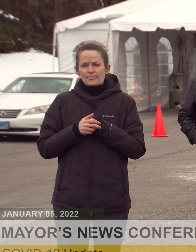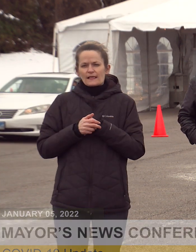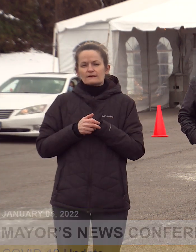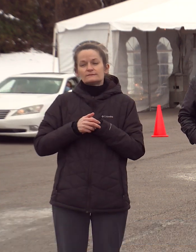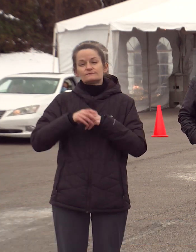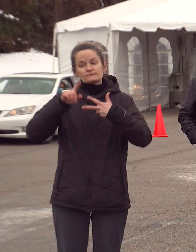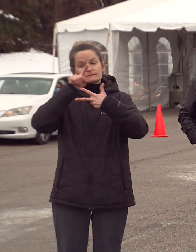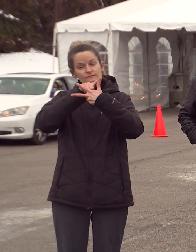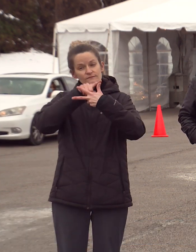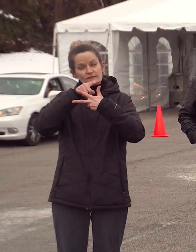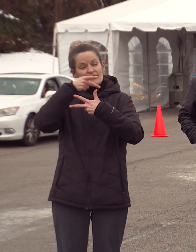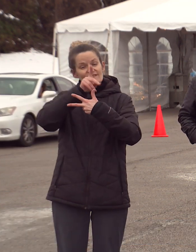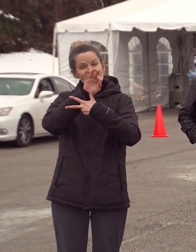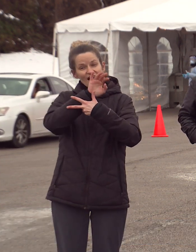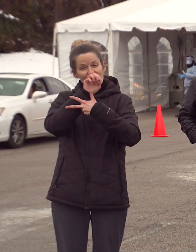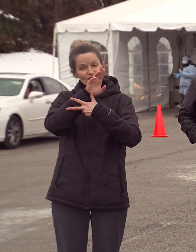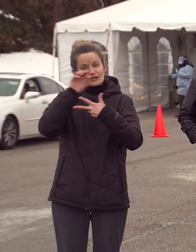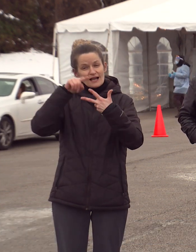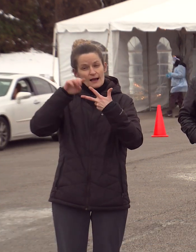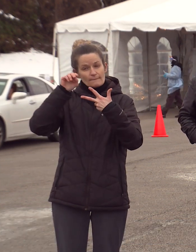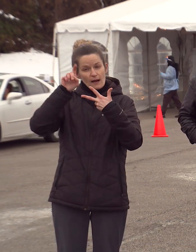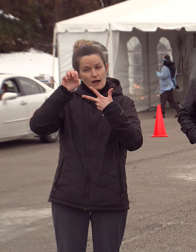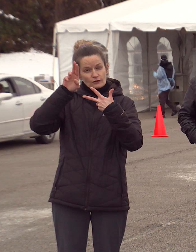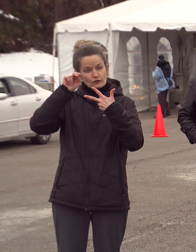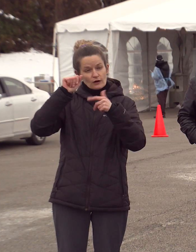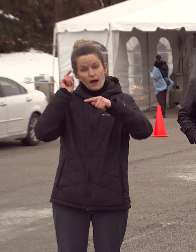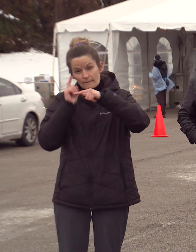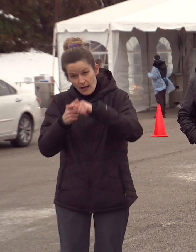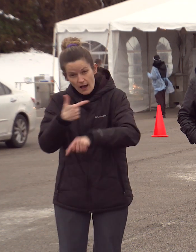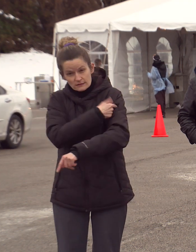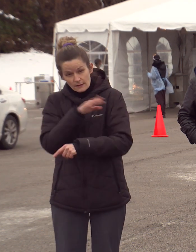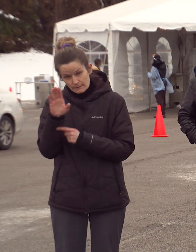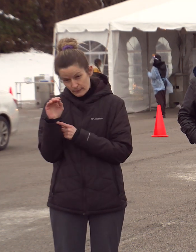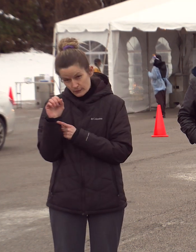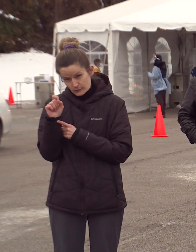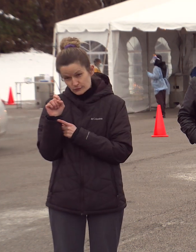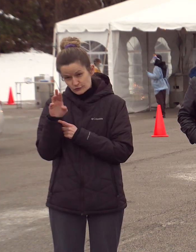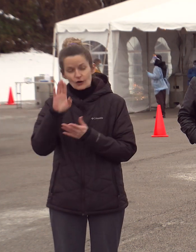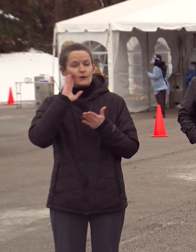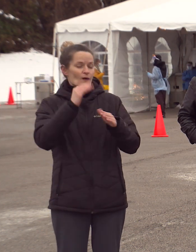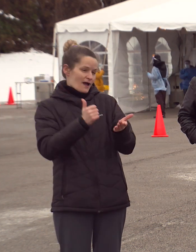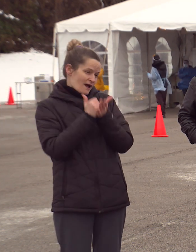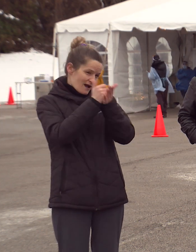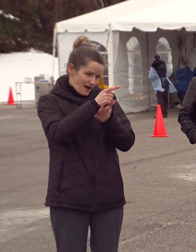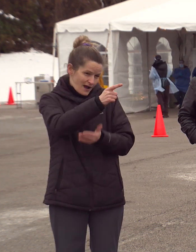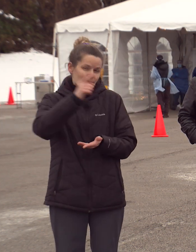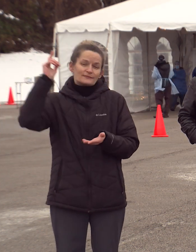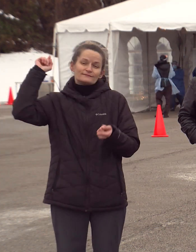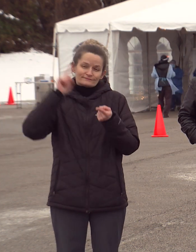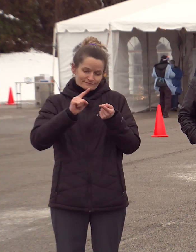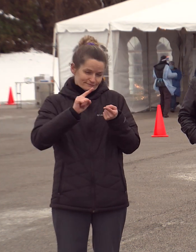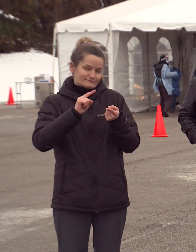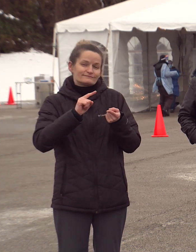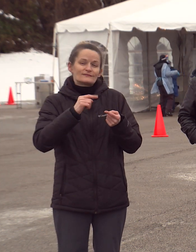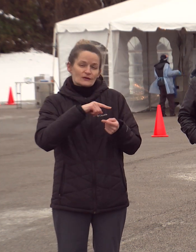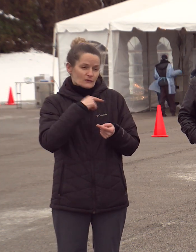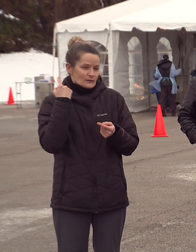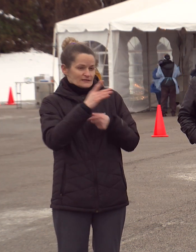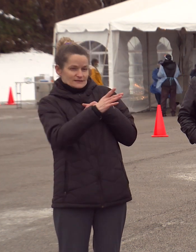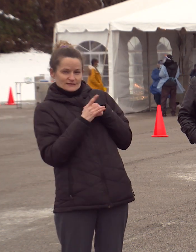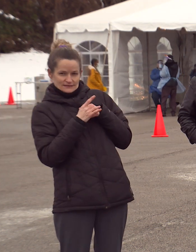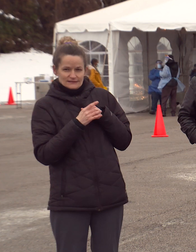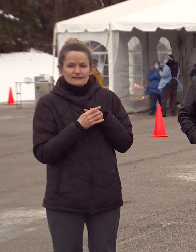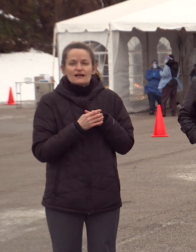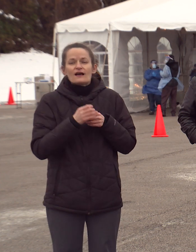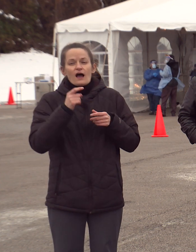vaccines and the booster still helps to reduce the risk of being hospitalized, having severe illness, and dying from COVID-19 if you do